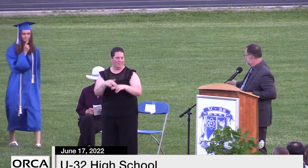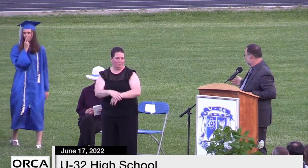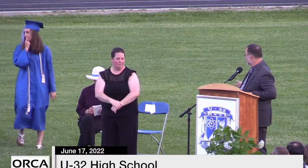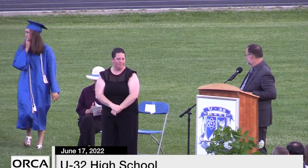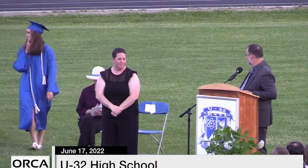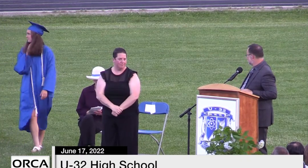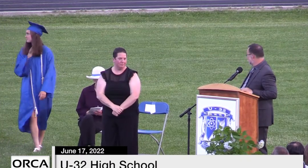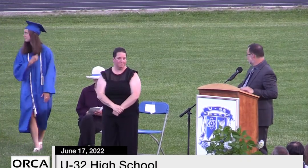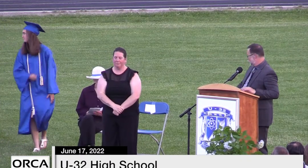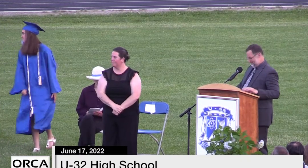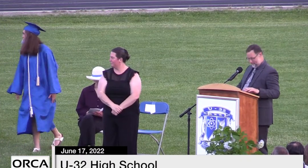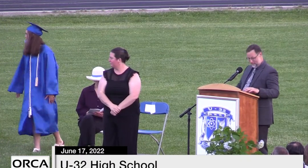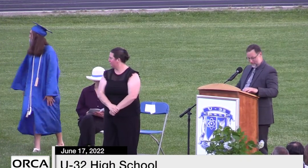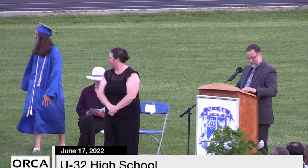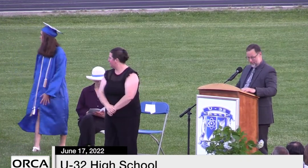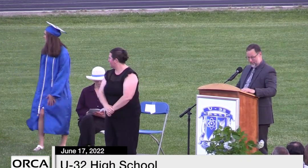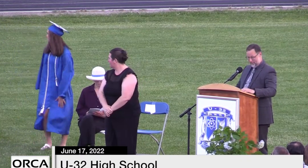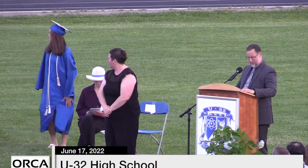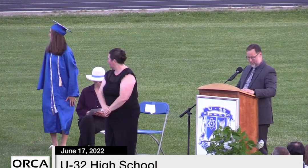this.